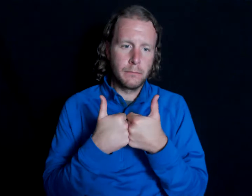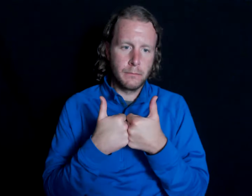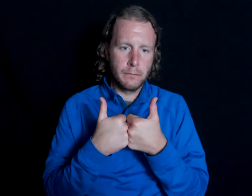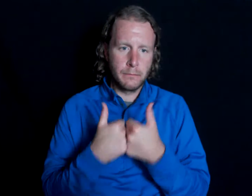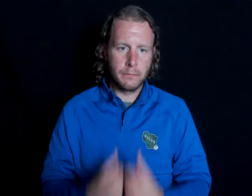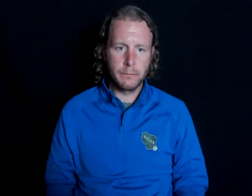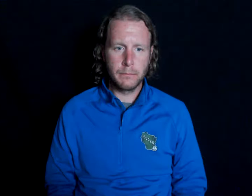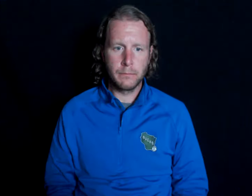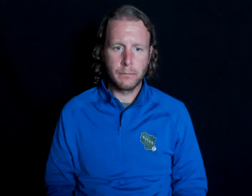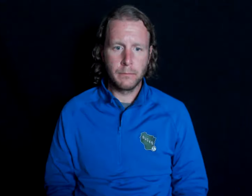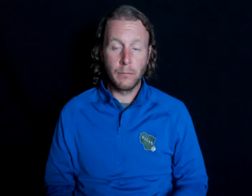Ross rising up.